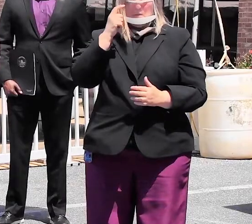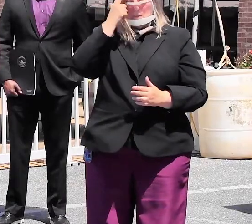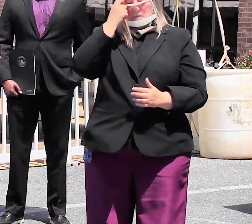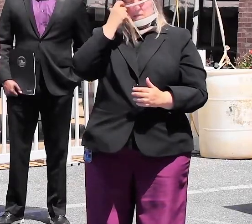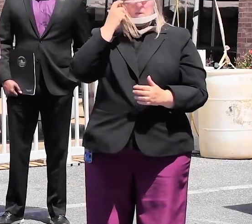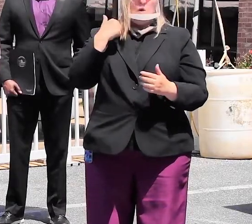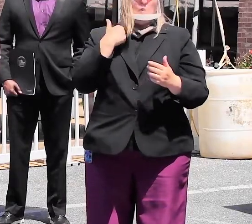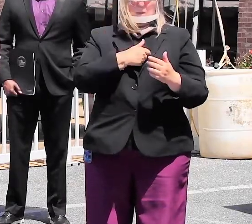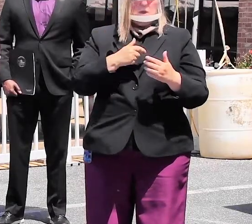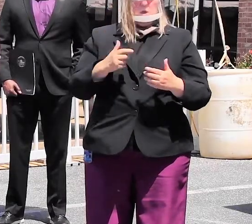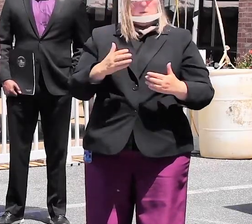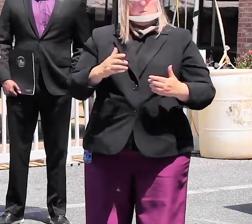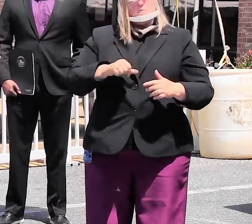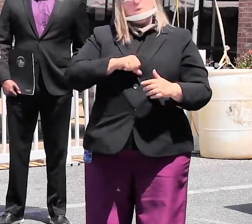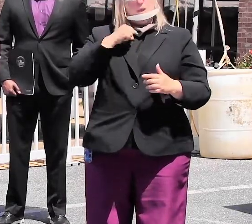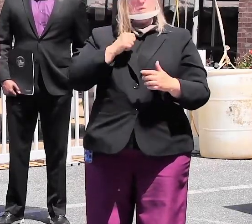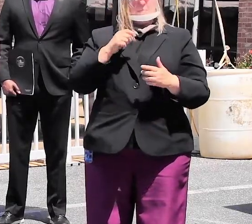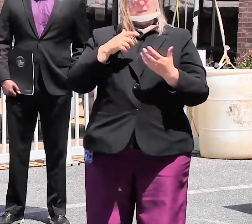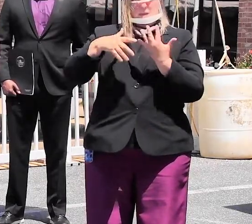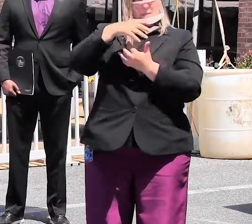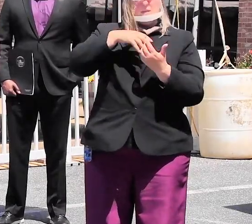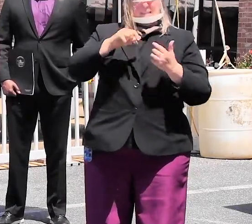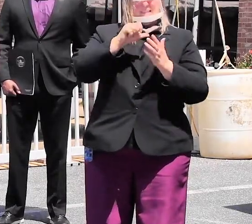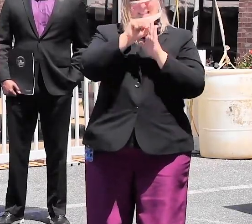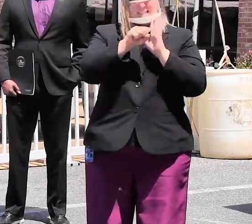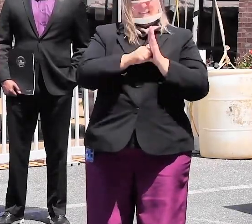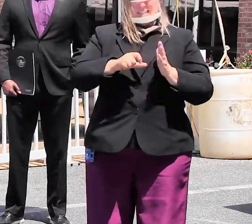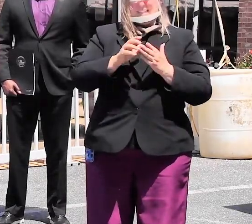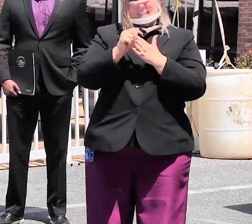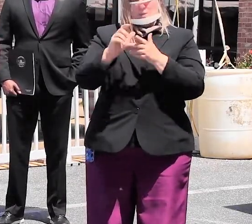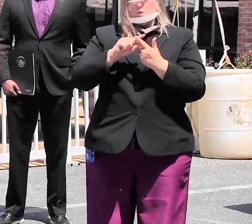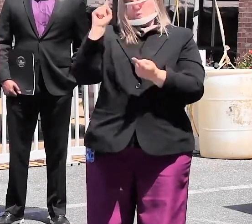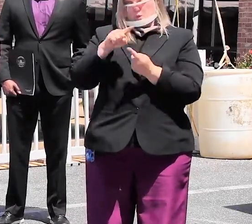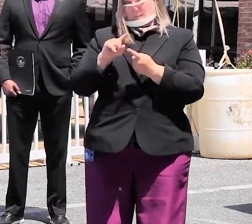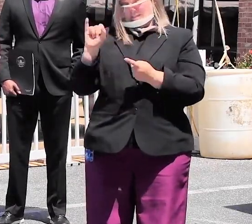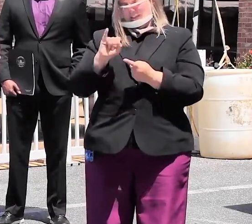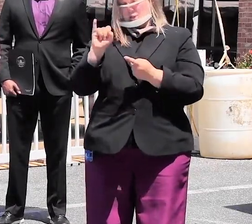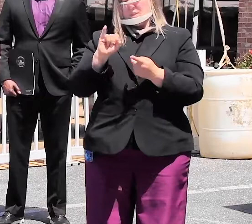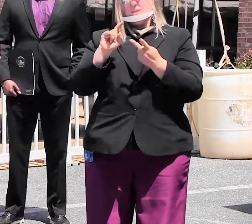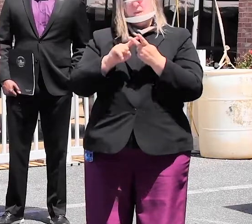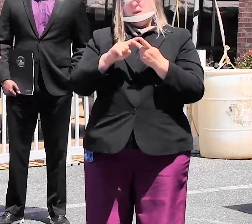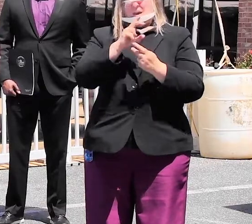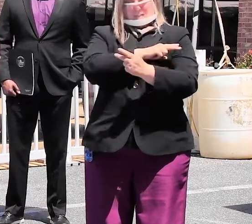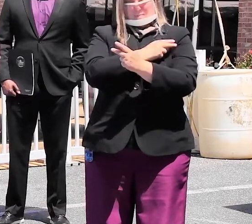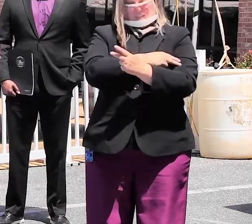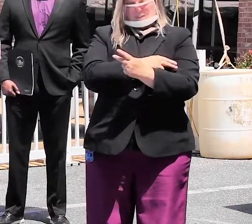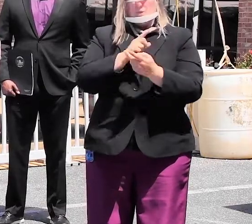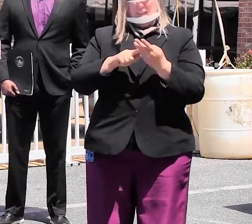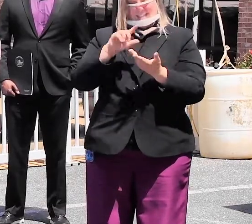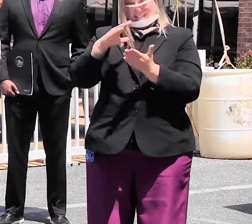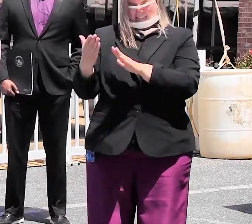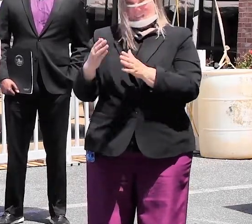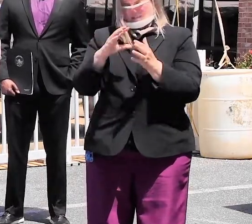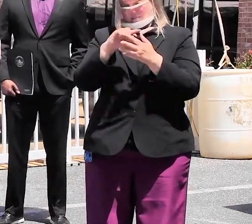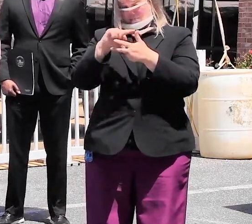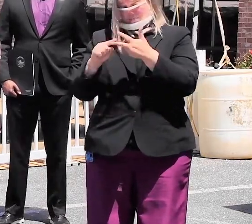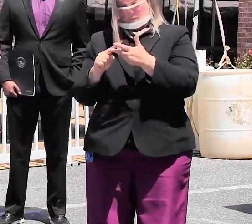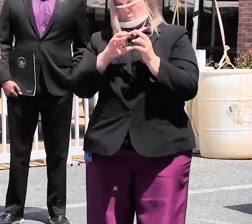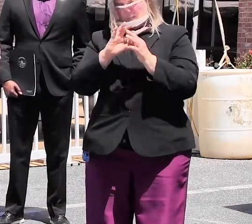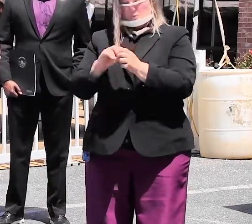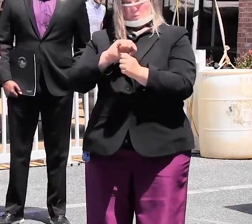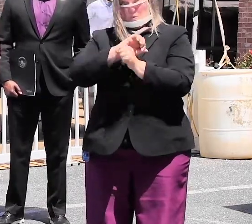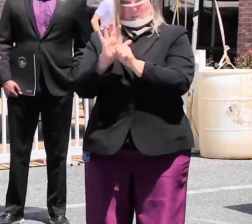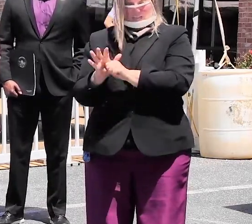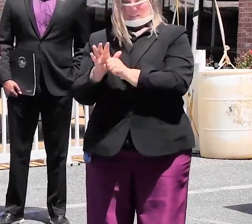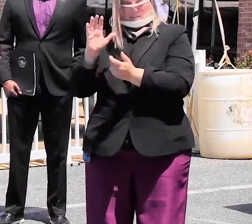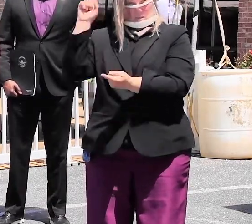among the state's leaders in reducing infection, hospitalizations, and deaths related to COVID-19. We look